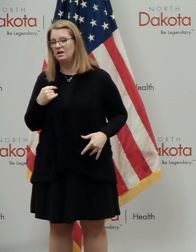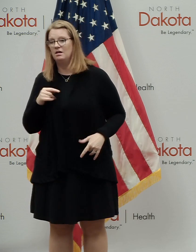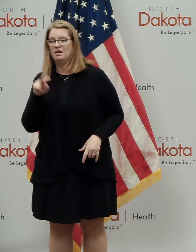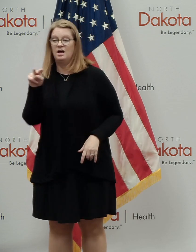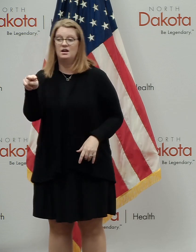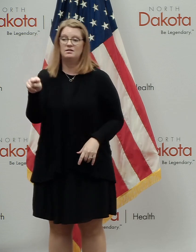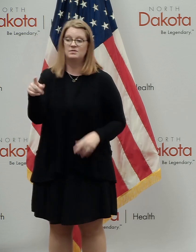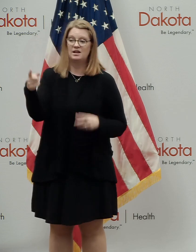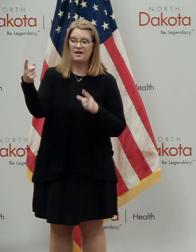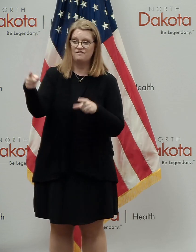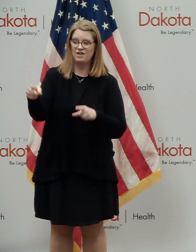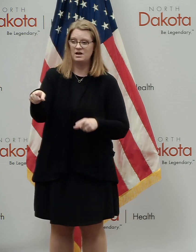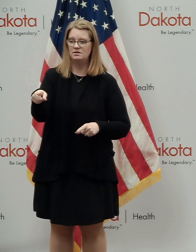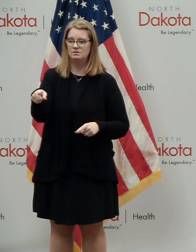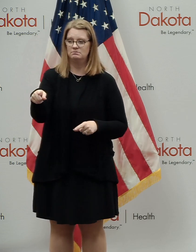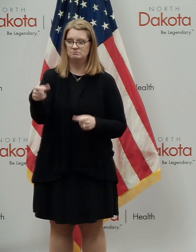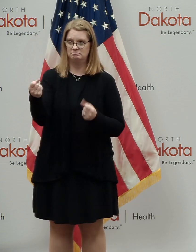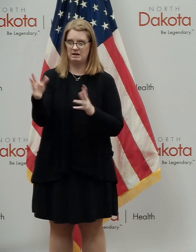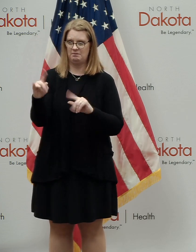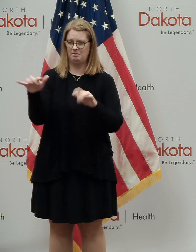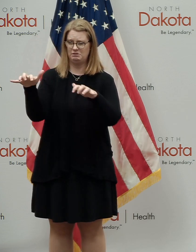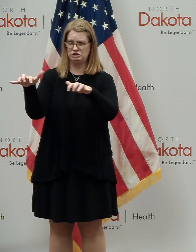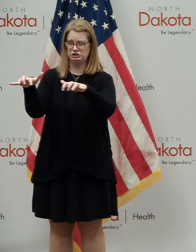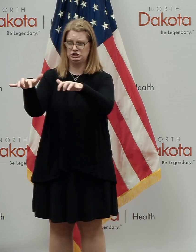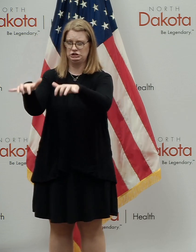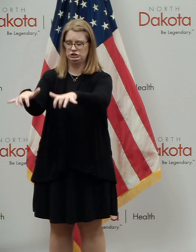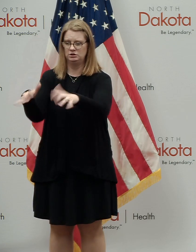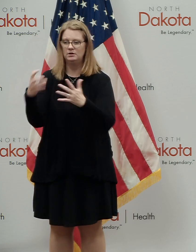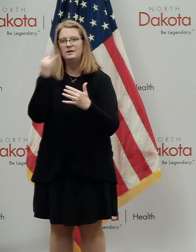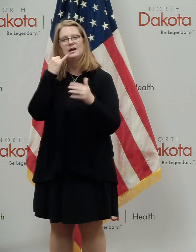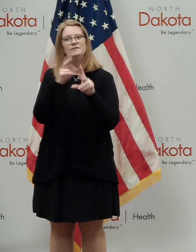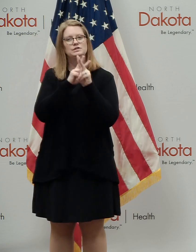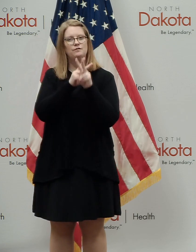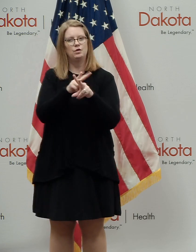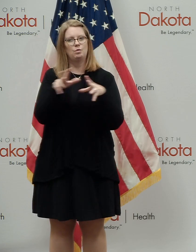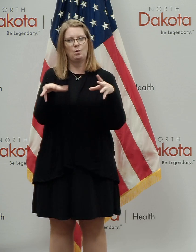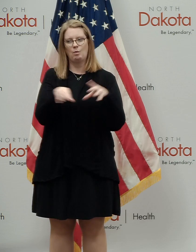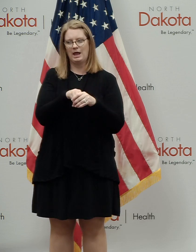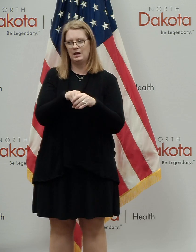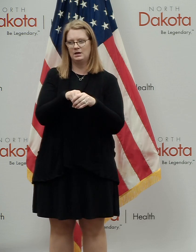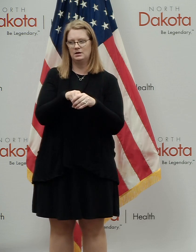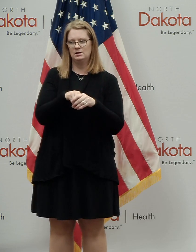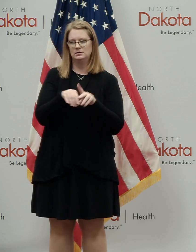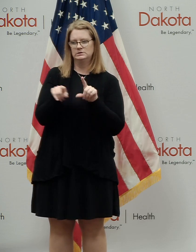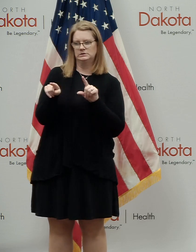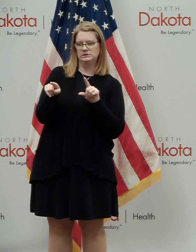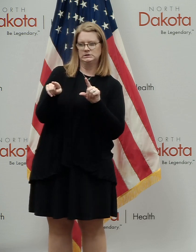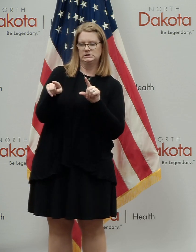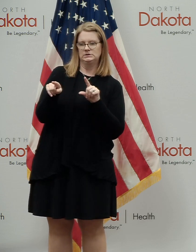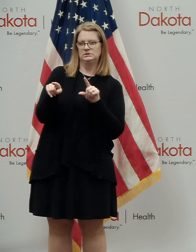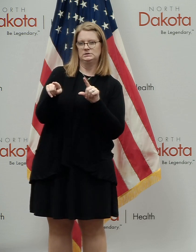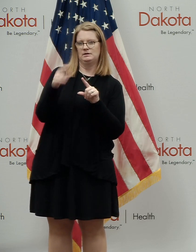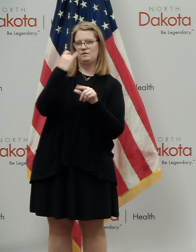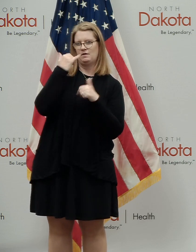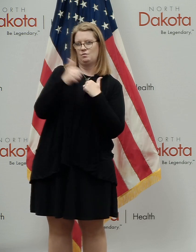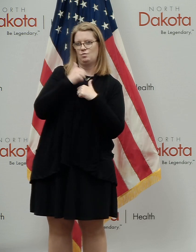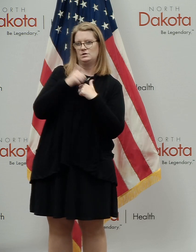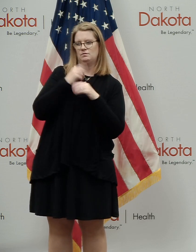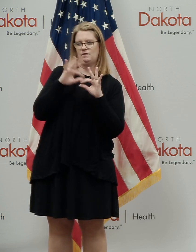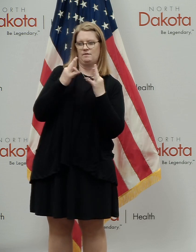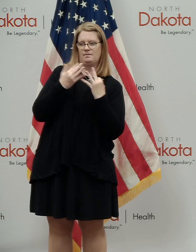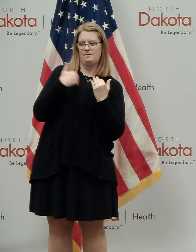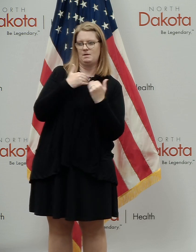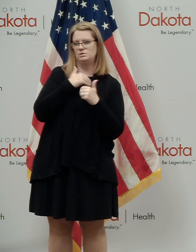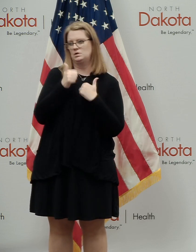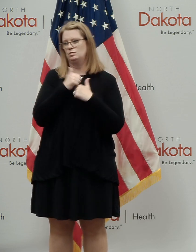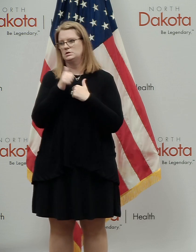event that's got that kind of concentration, even if it's a funeral or a wedding dance, then you might say, well, hey, if I've got risk or family members at risk, maybe